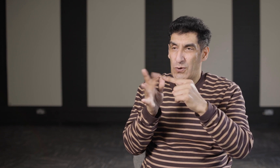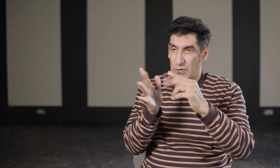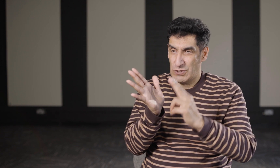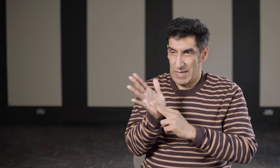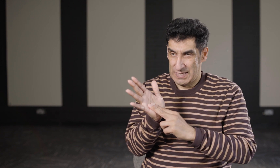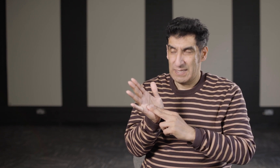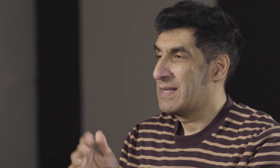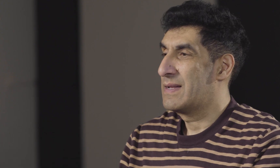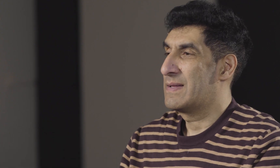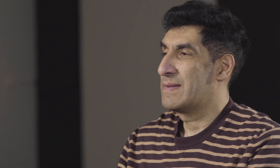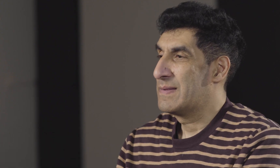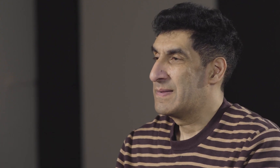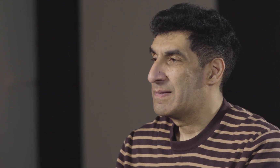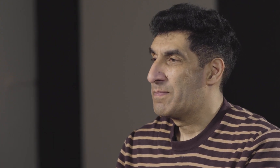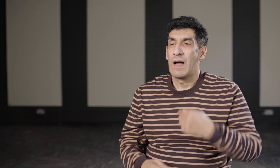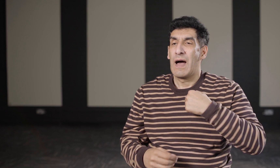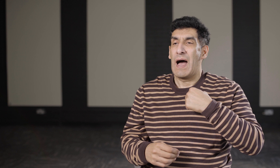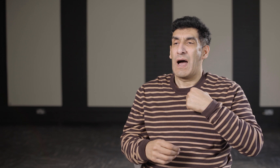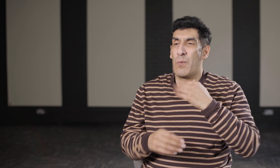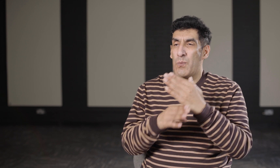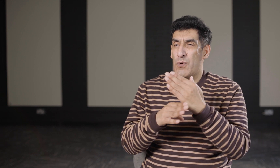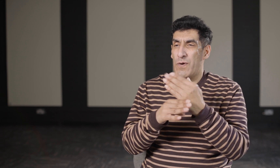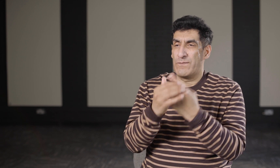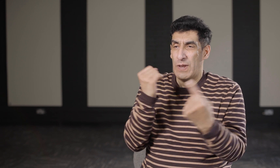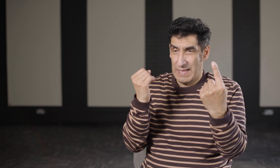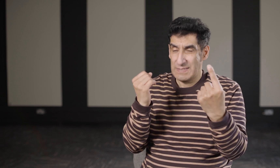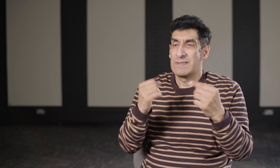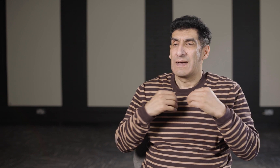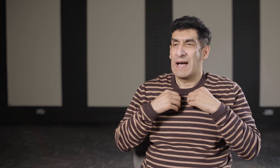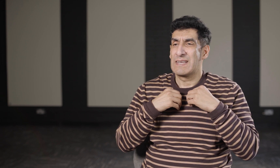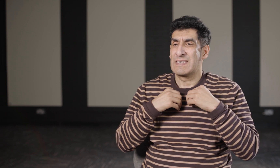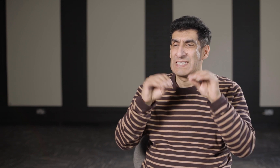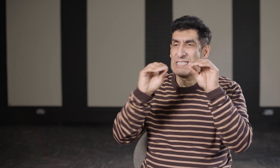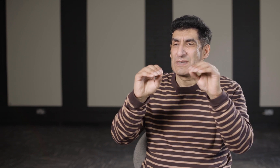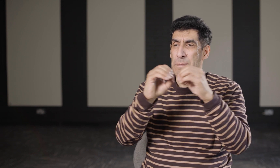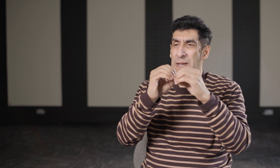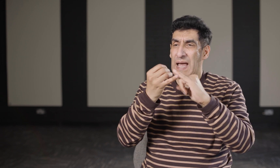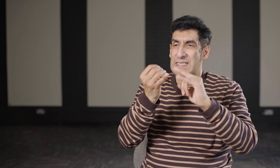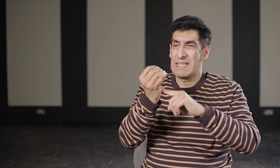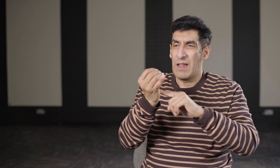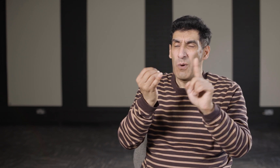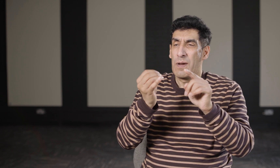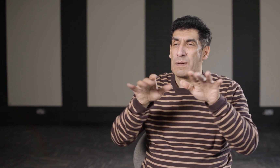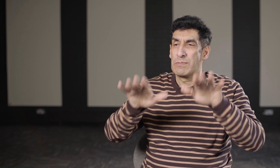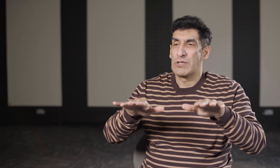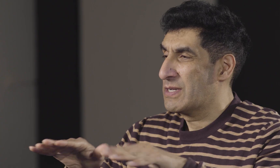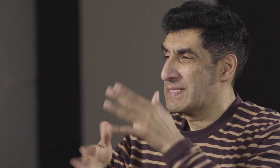So my name is Aftab Hussain. I work as a freelance sign language instructor and I